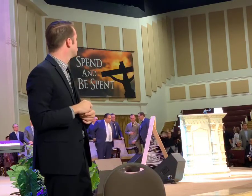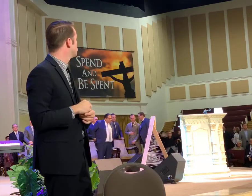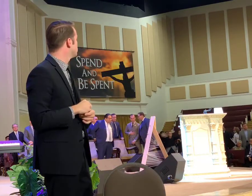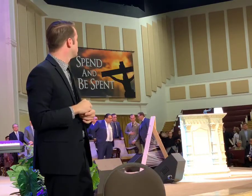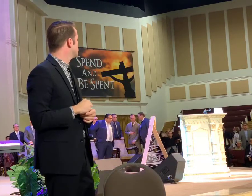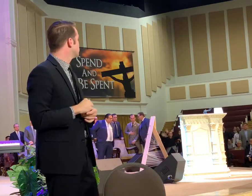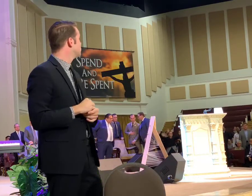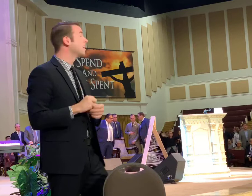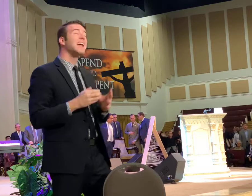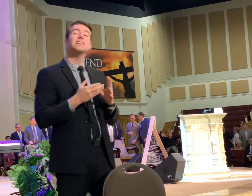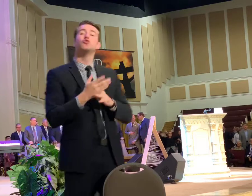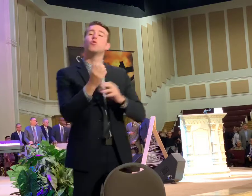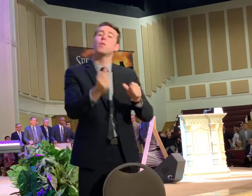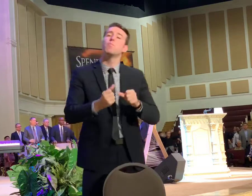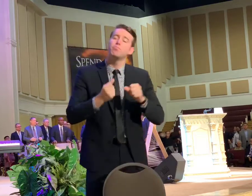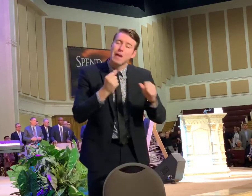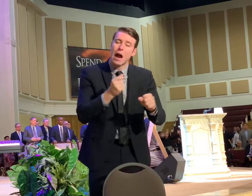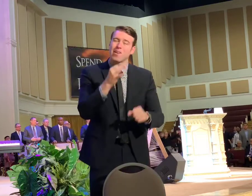It's through the power of